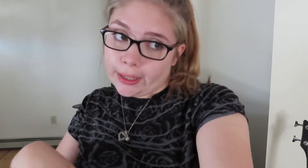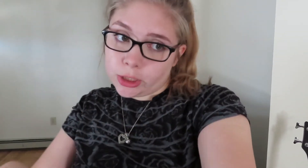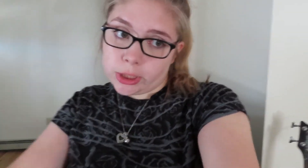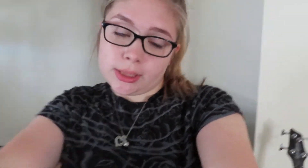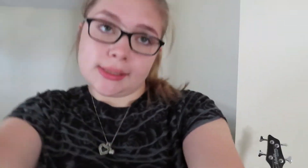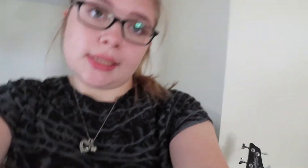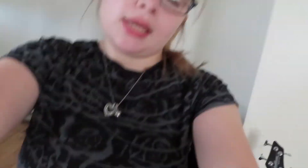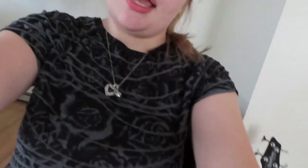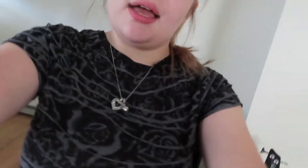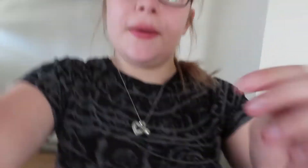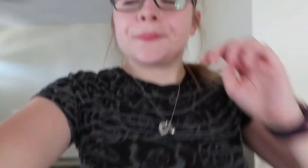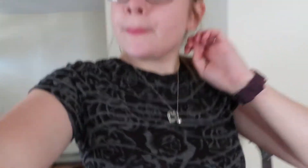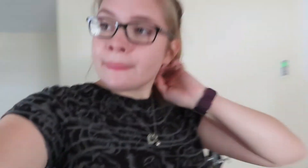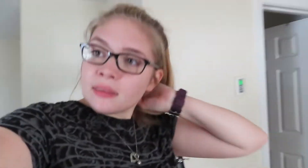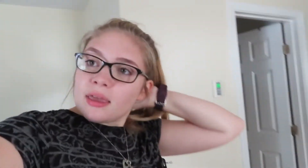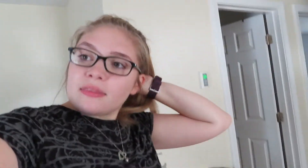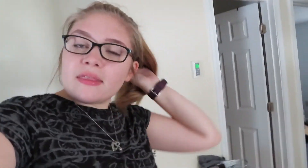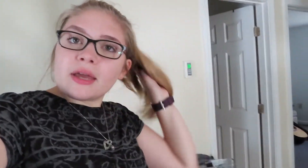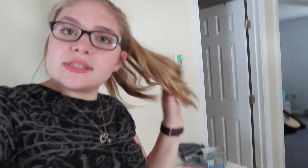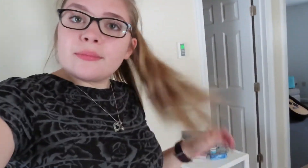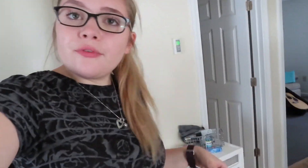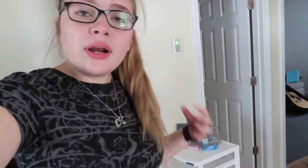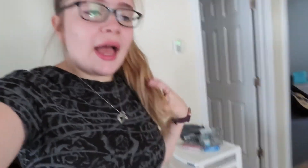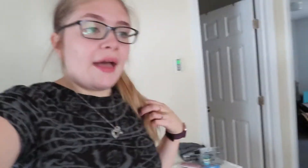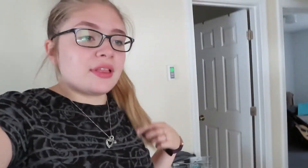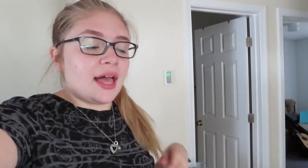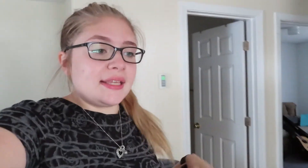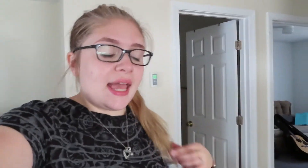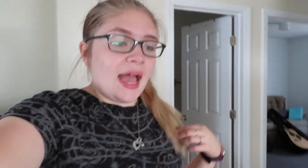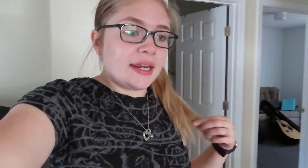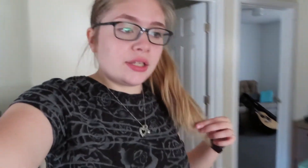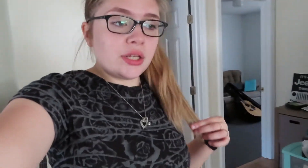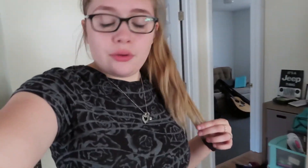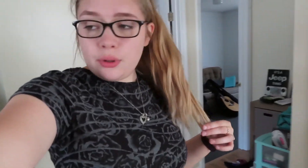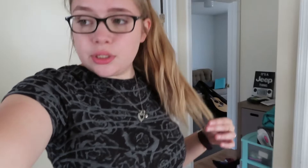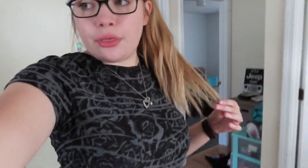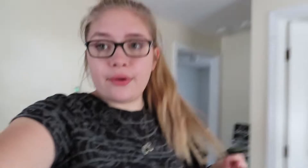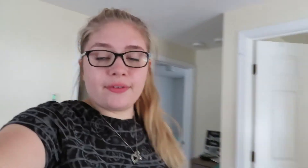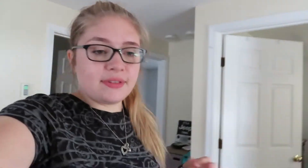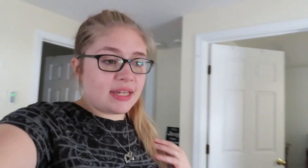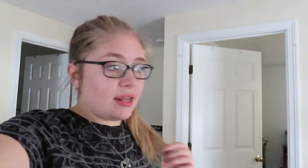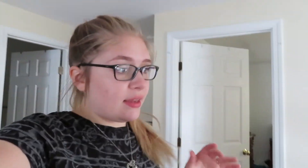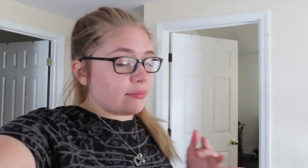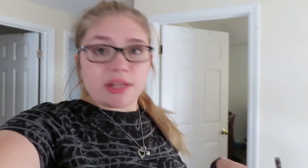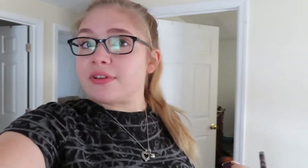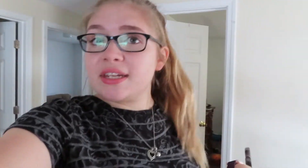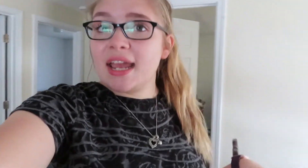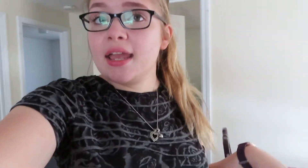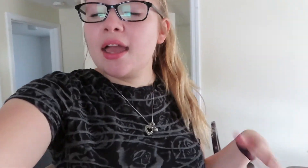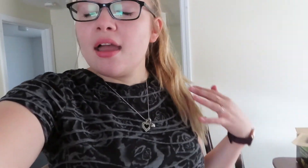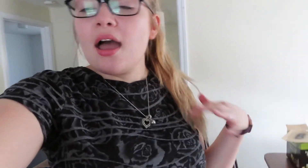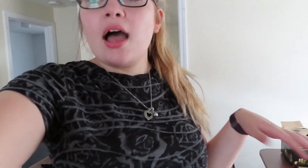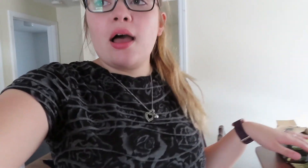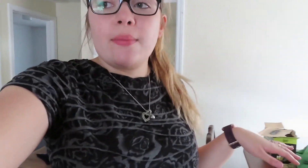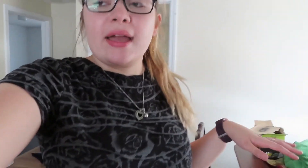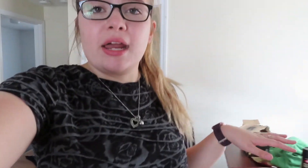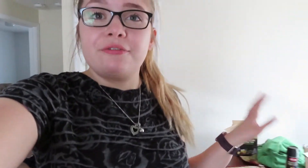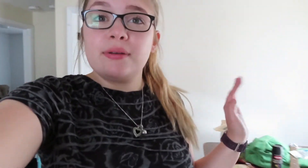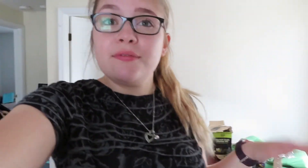dishes um then like i was saying before i have class at 2 to 3 15 and then i'm done for the day um i gotta film a